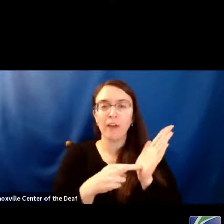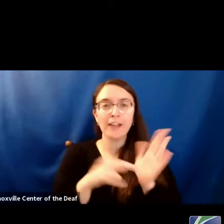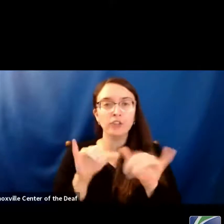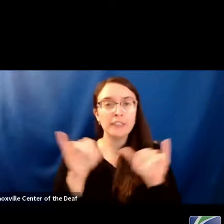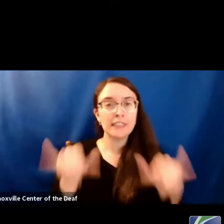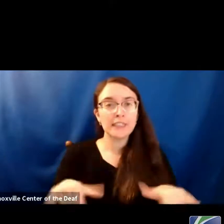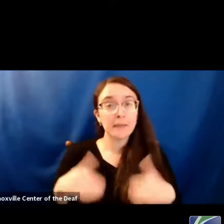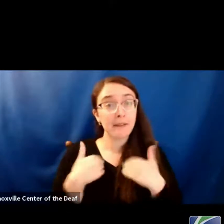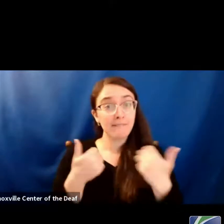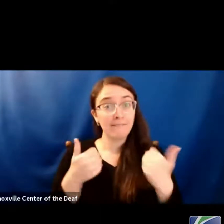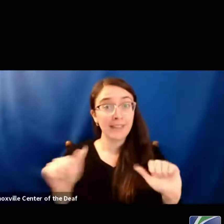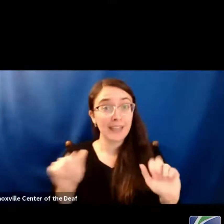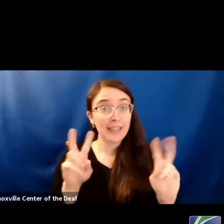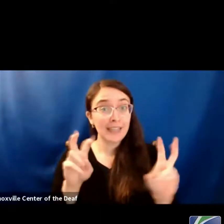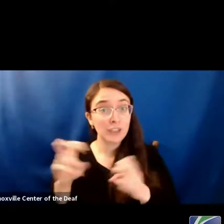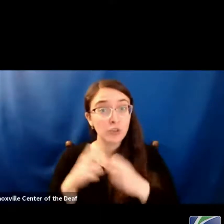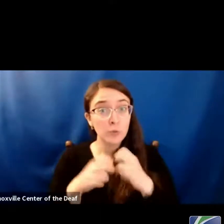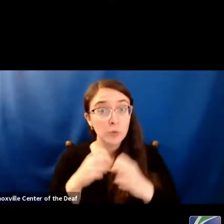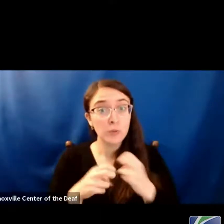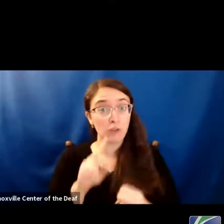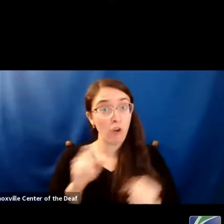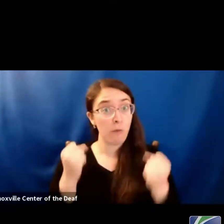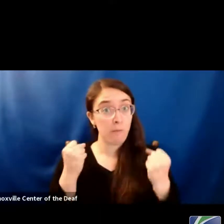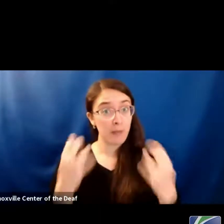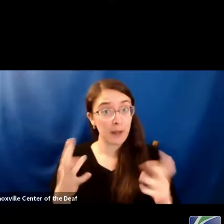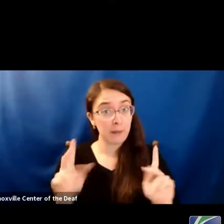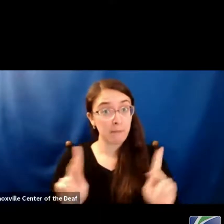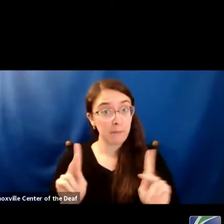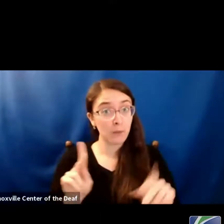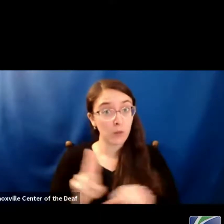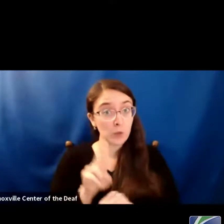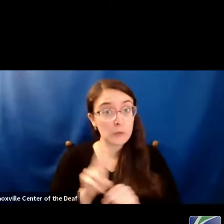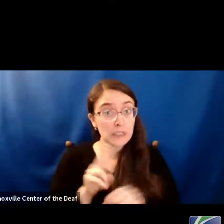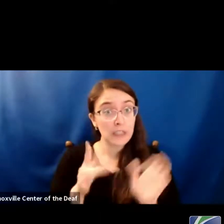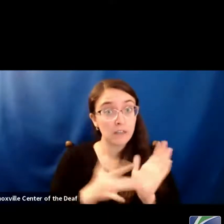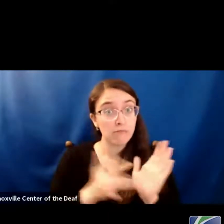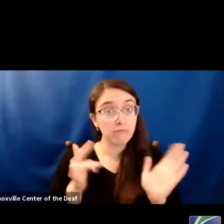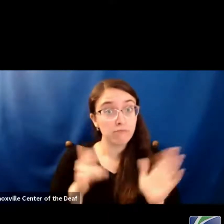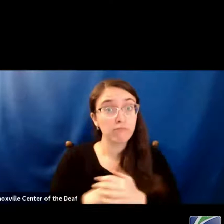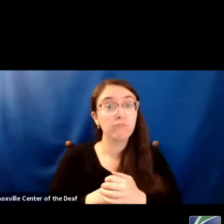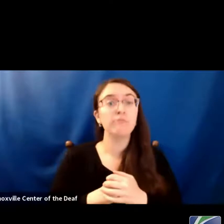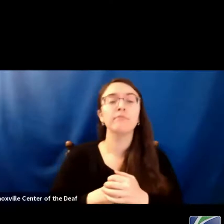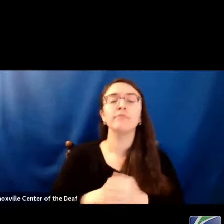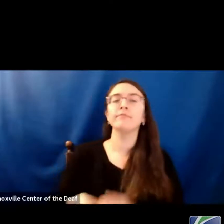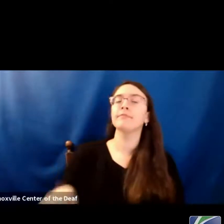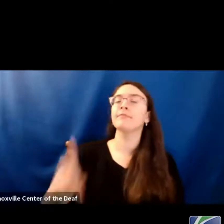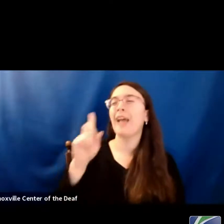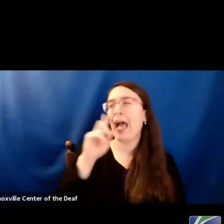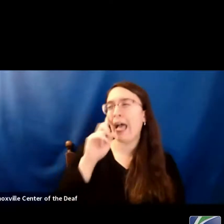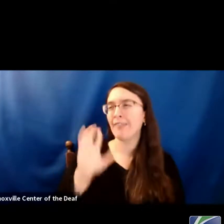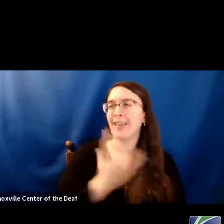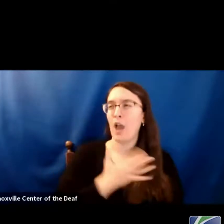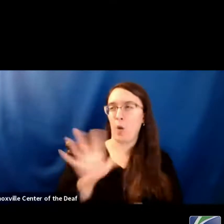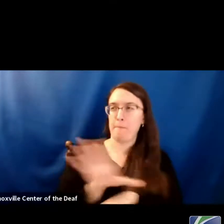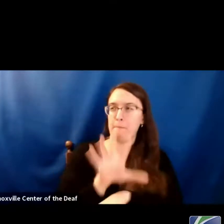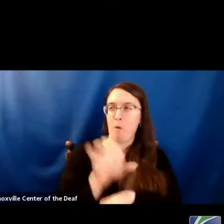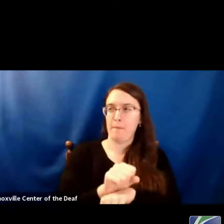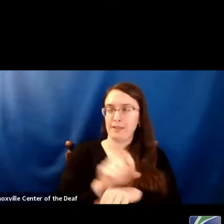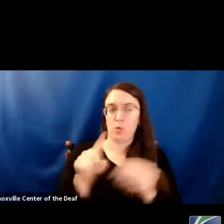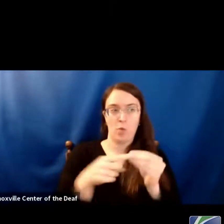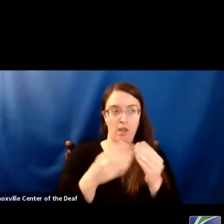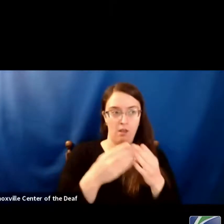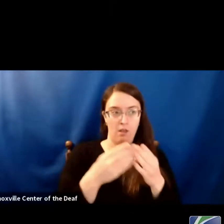and are lots of people taking advantage of this? I'm again looking at Dina. I think our appointments are filling up as we make them